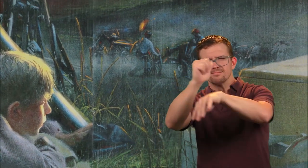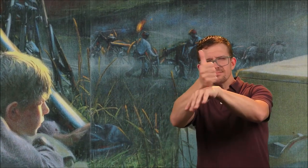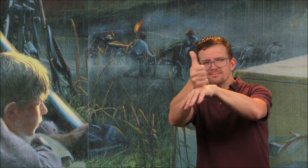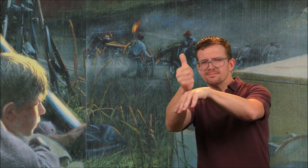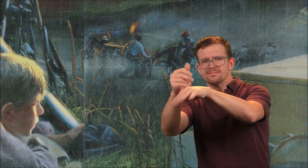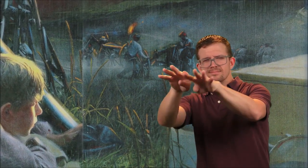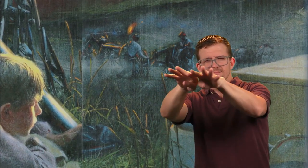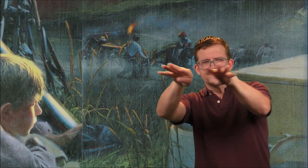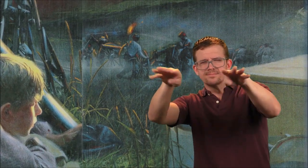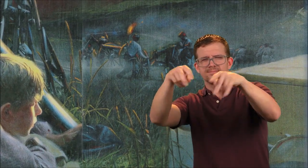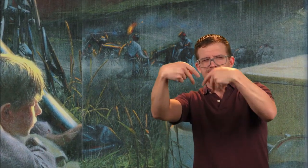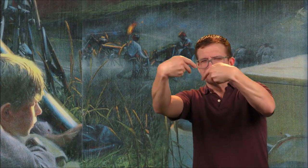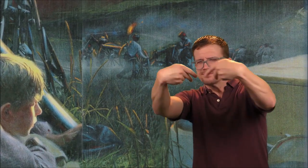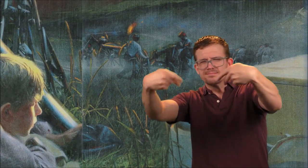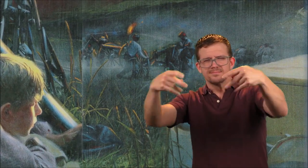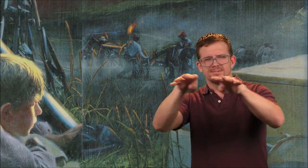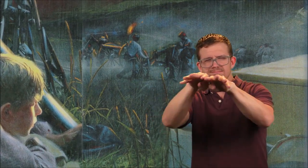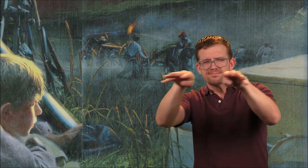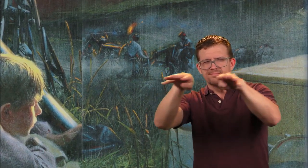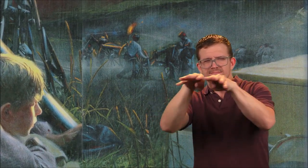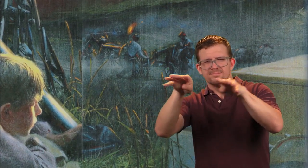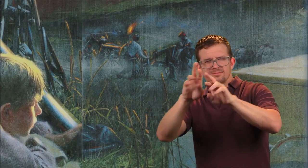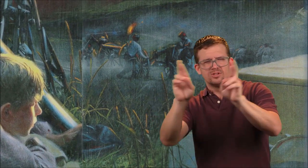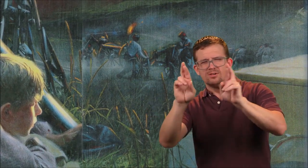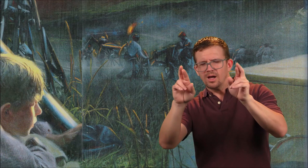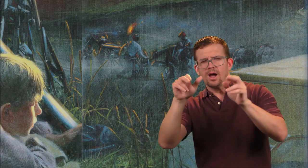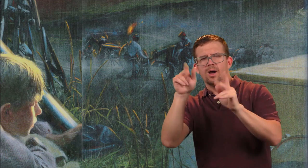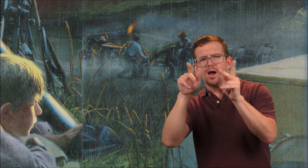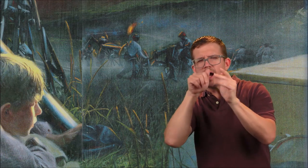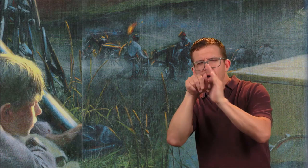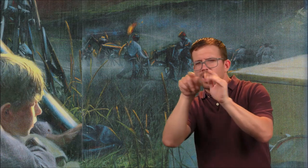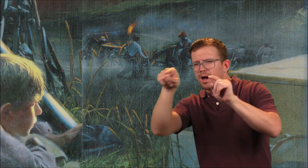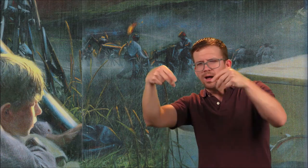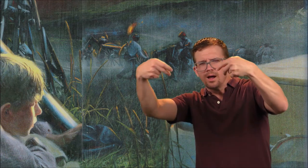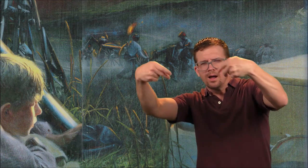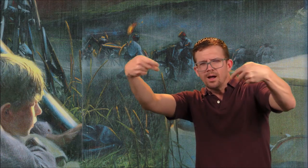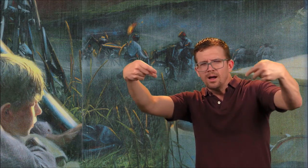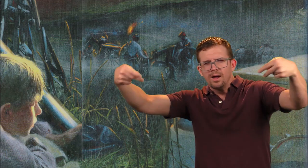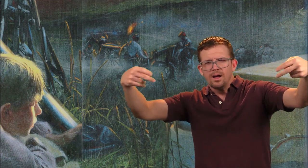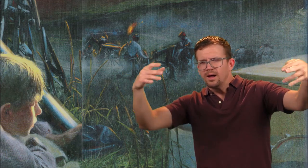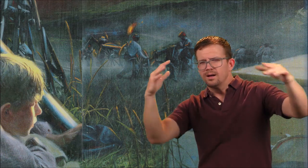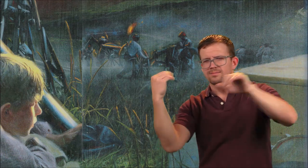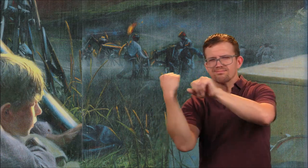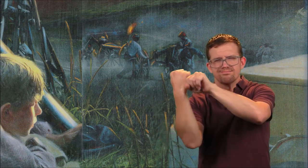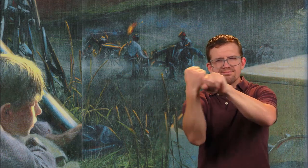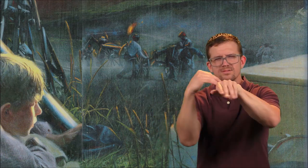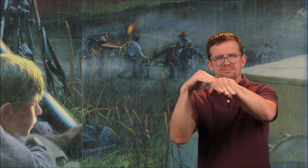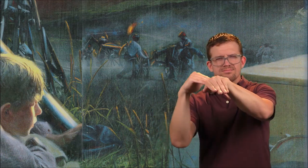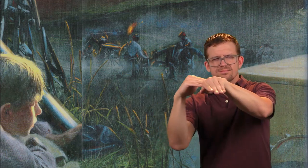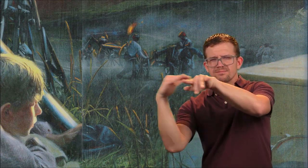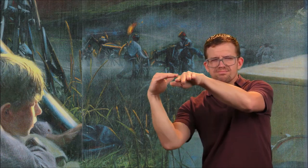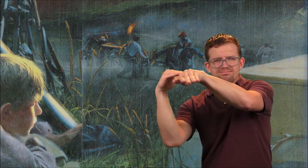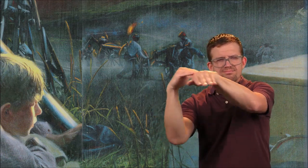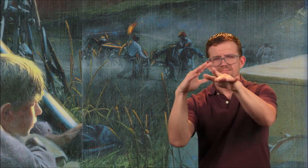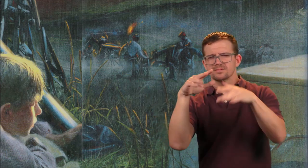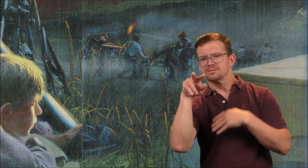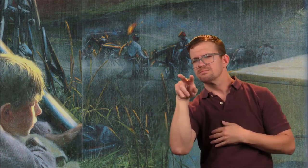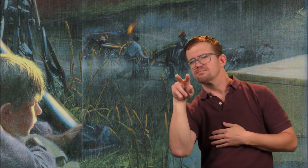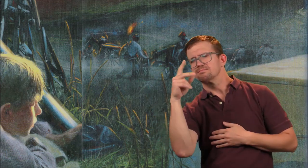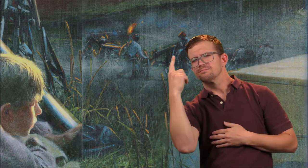defensive earthworks, mules hauling heavy supply wagons, and reinforcements creeping in under the cover of